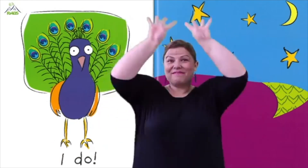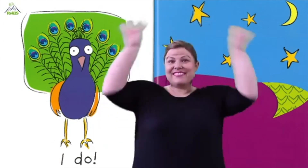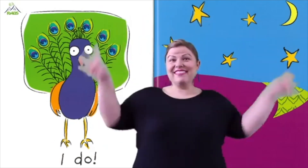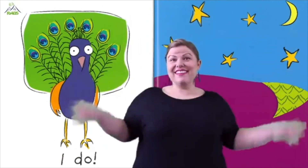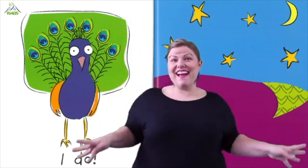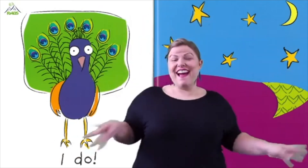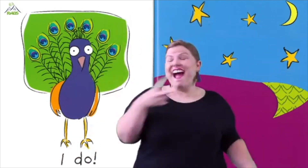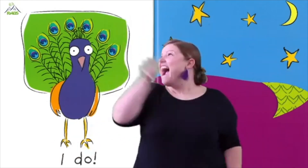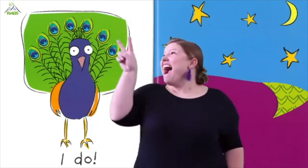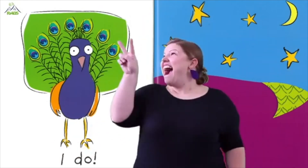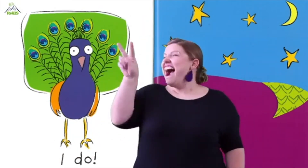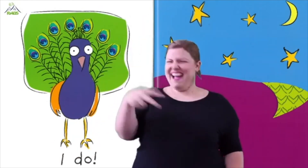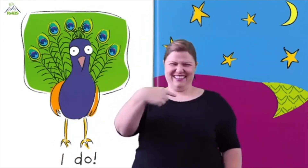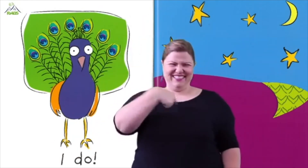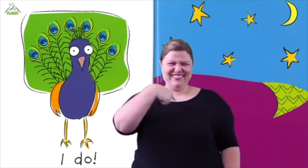I do.